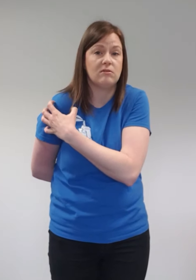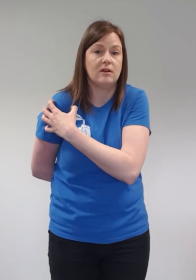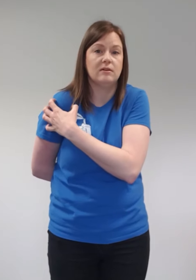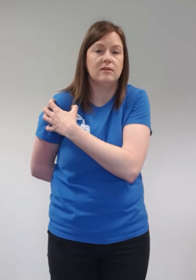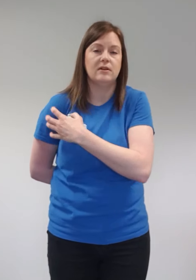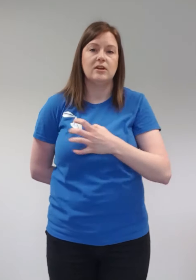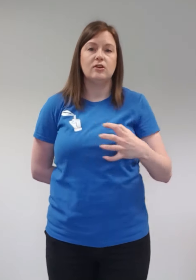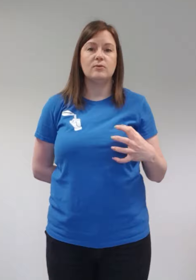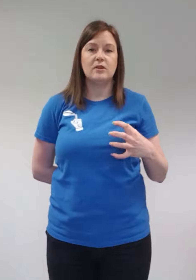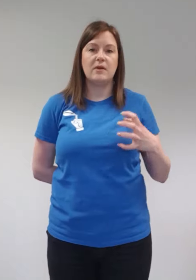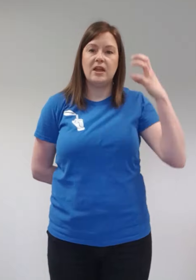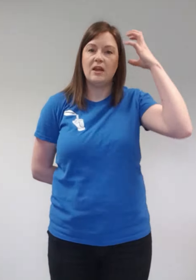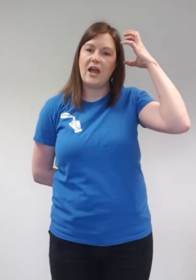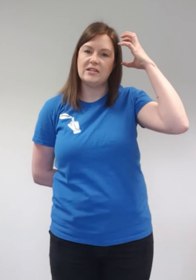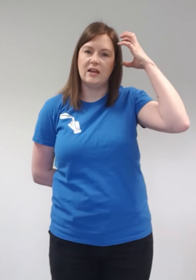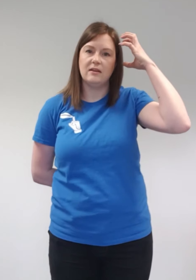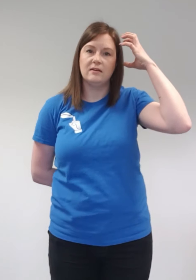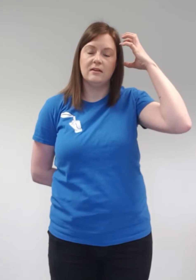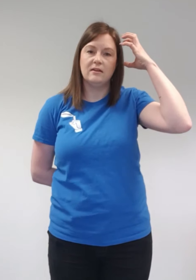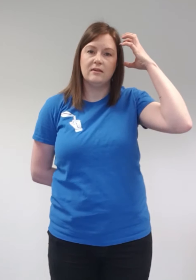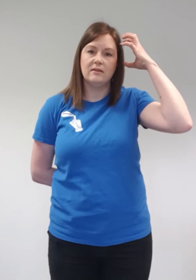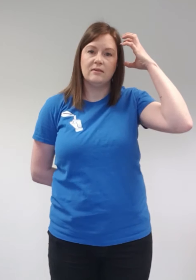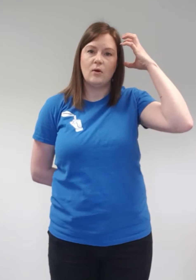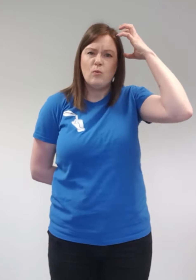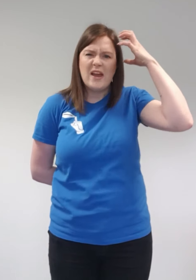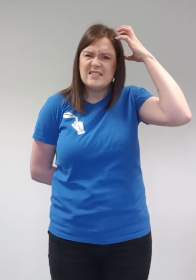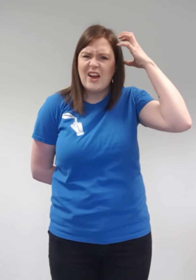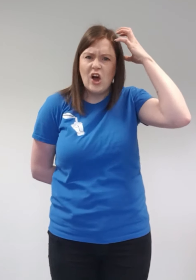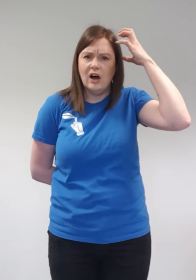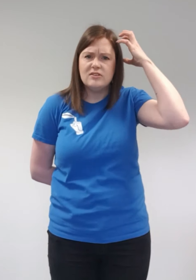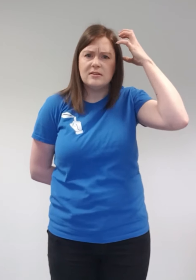shoulder. It could also be a headache. Where does it hurt?